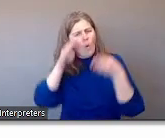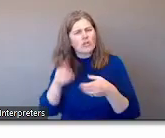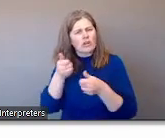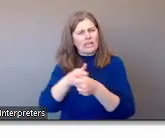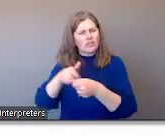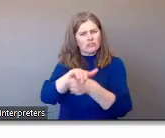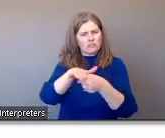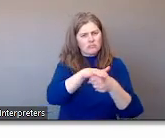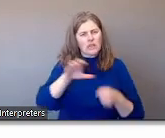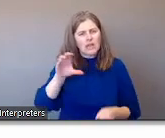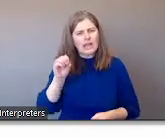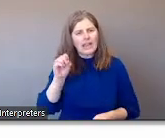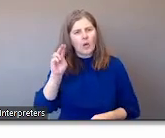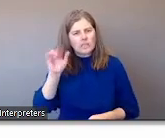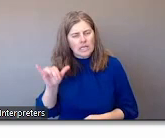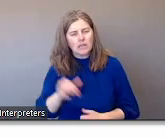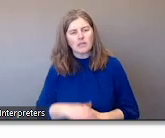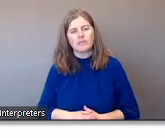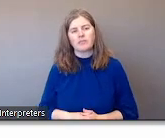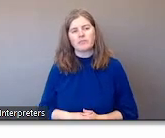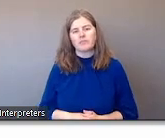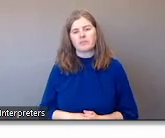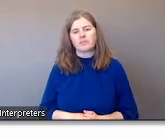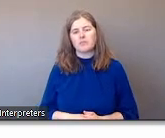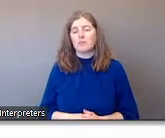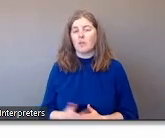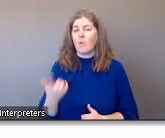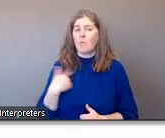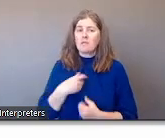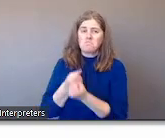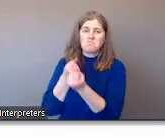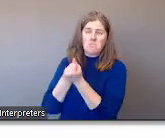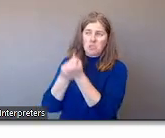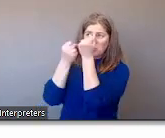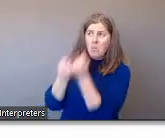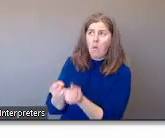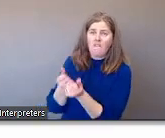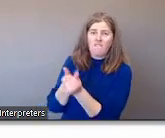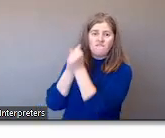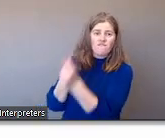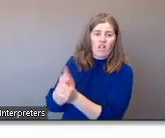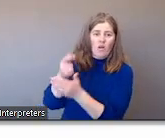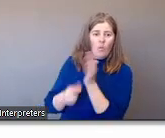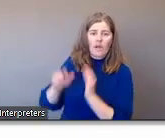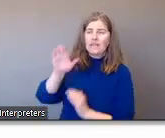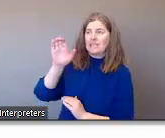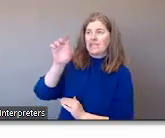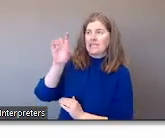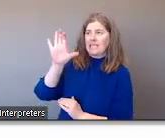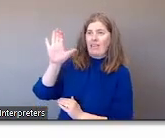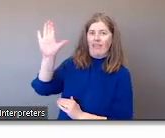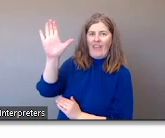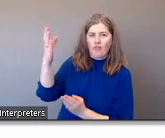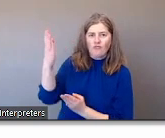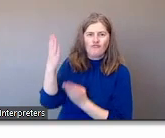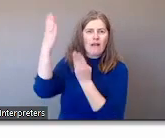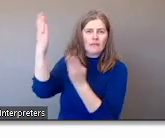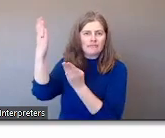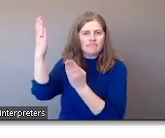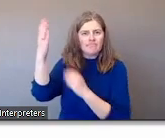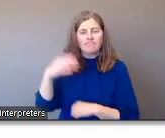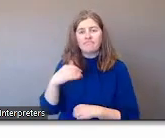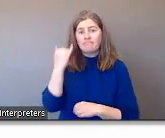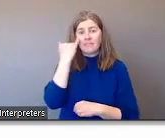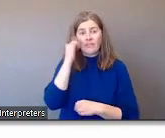And we're really in strong support of following all the CDC recommendations. And if you're in an area